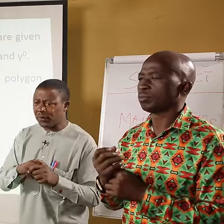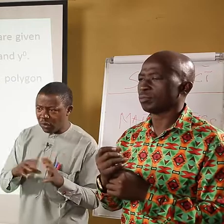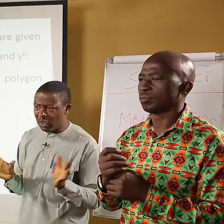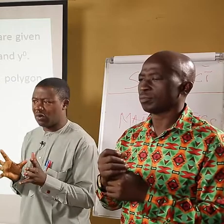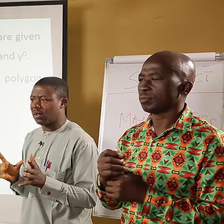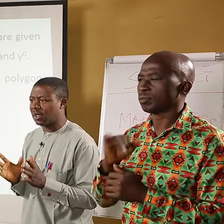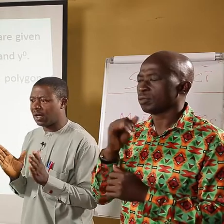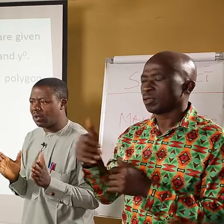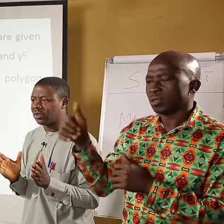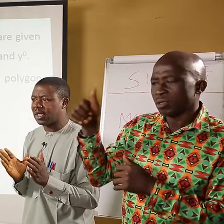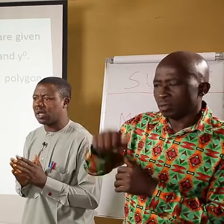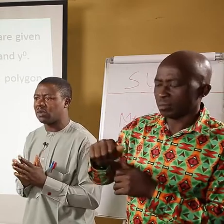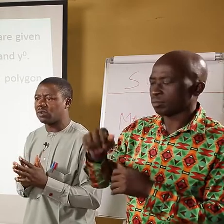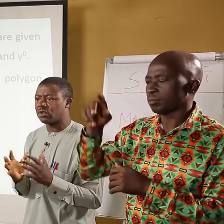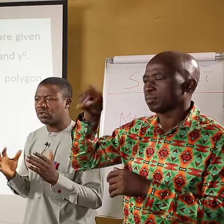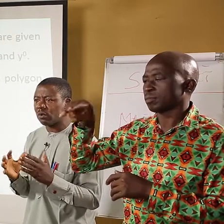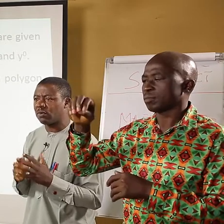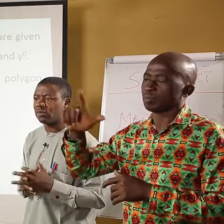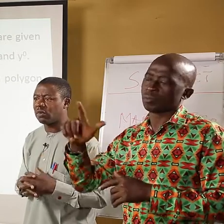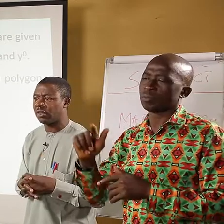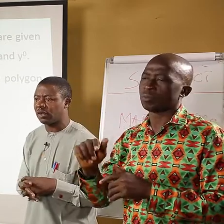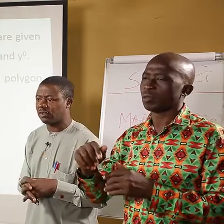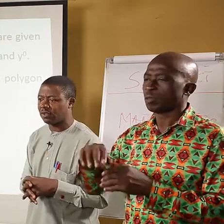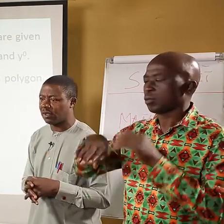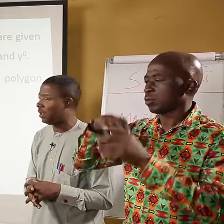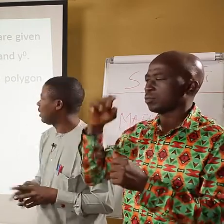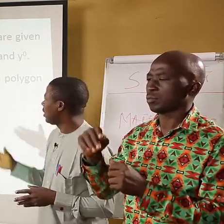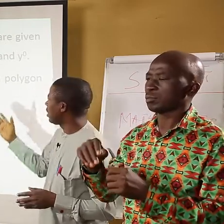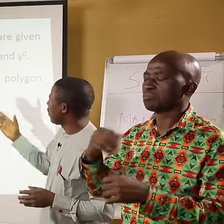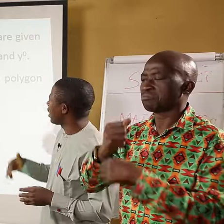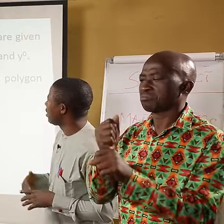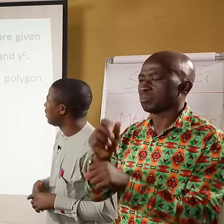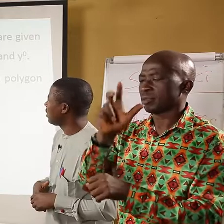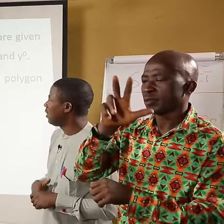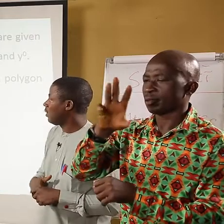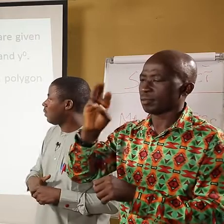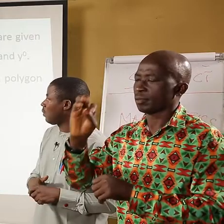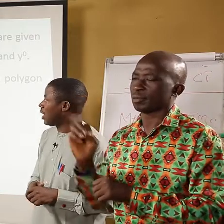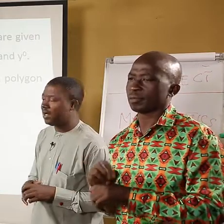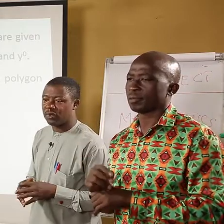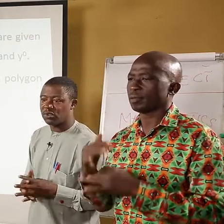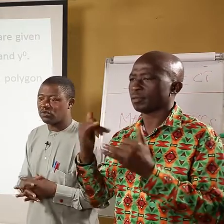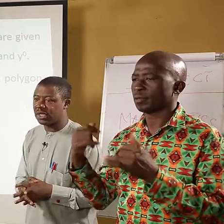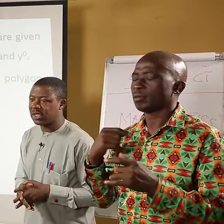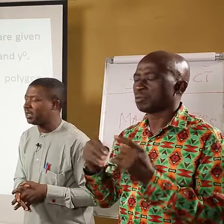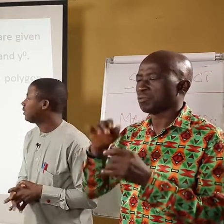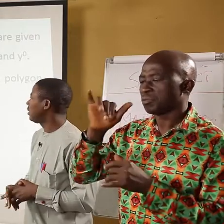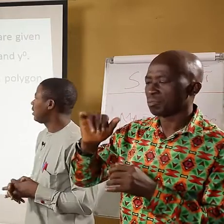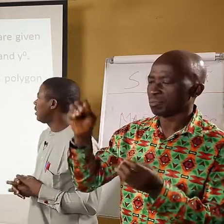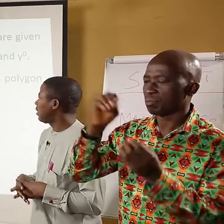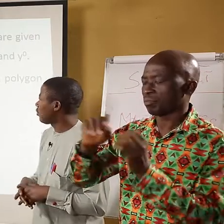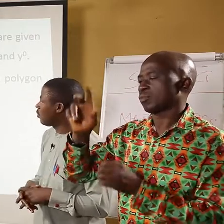any polygon outside angles sum up to 360. Now we are given y plus